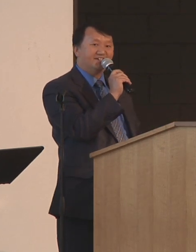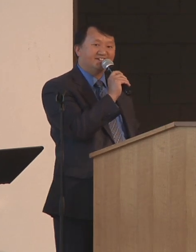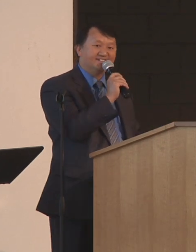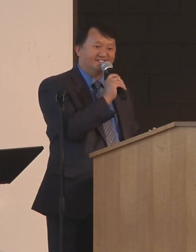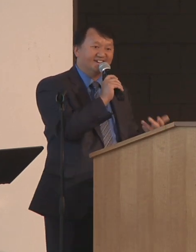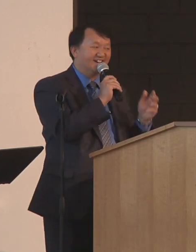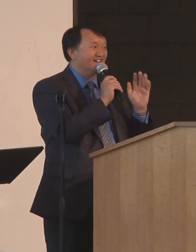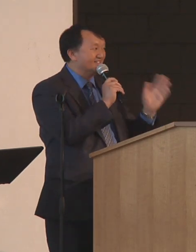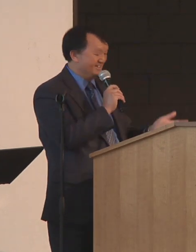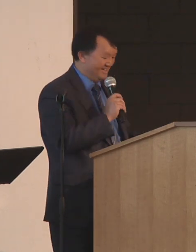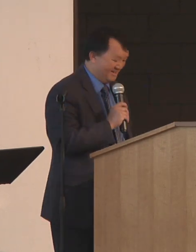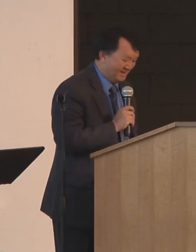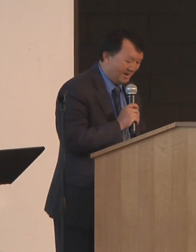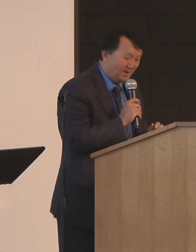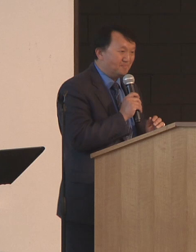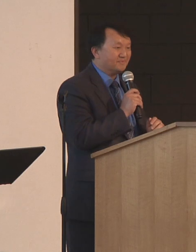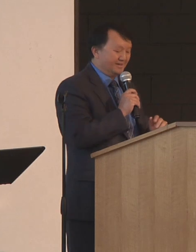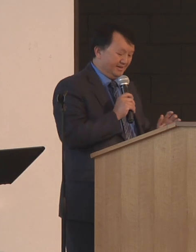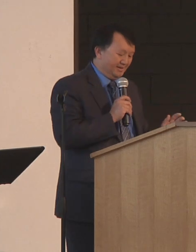should I?